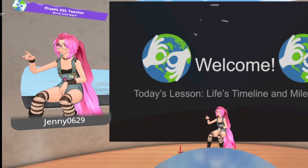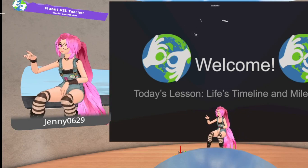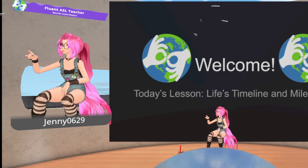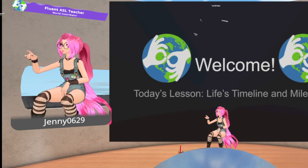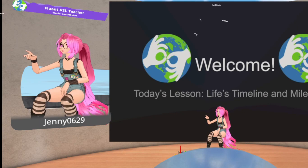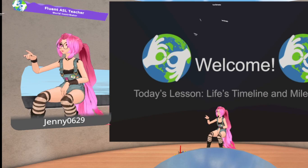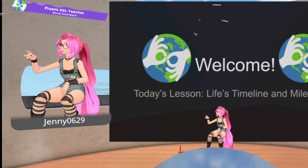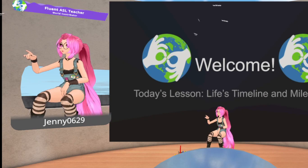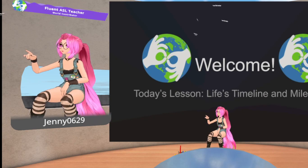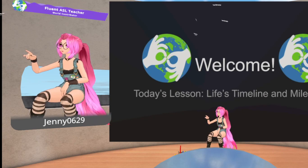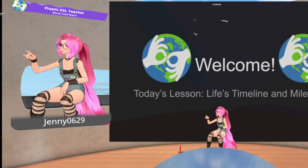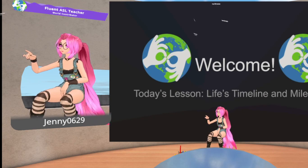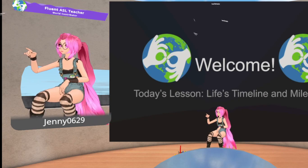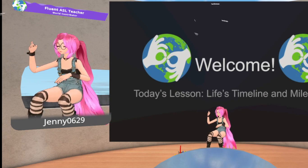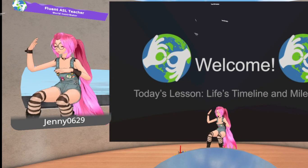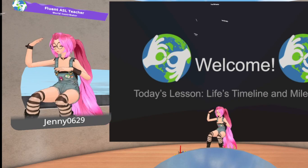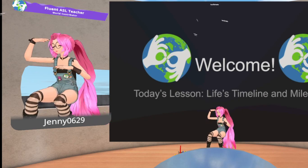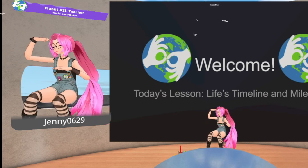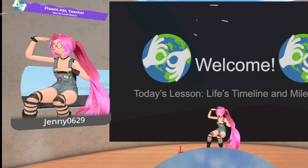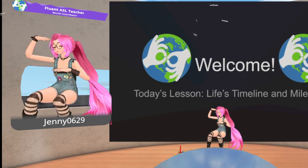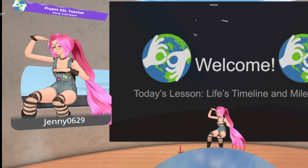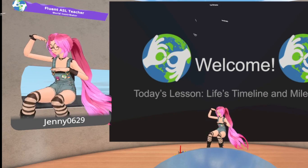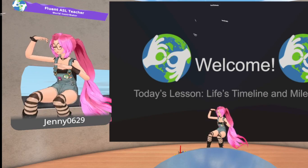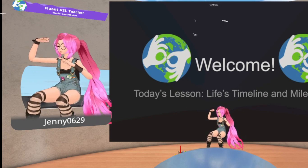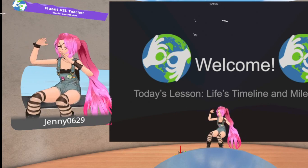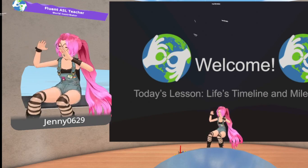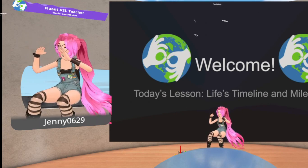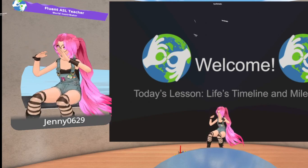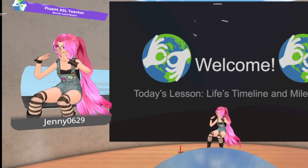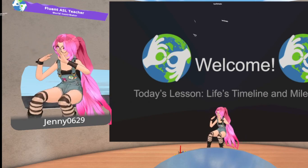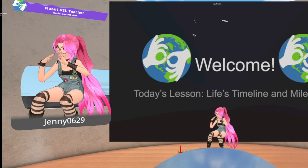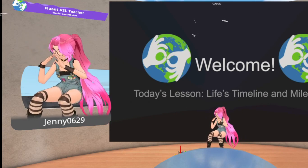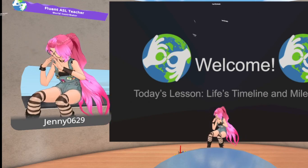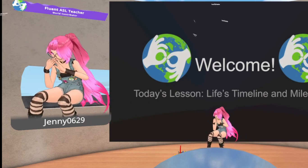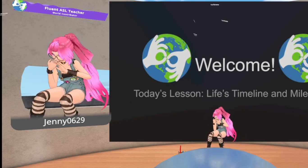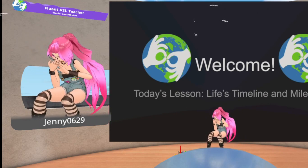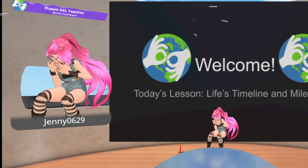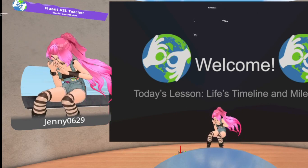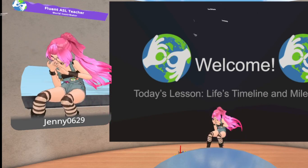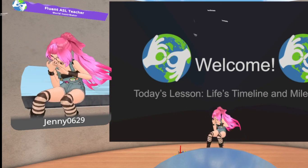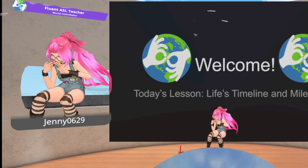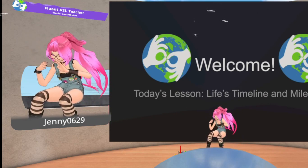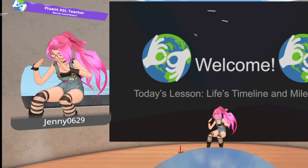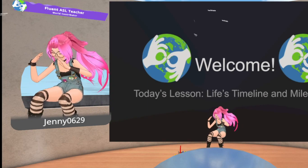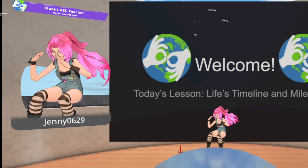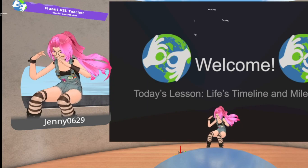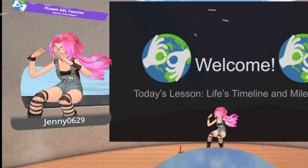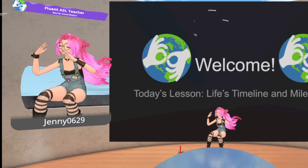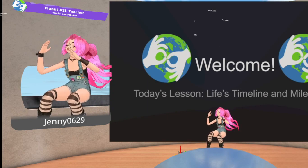Was it Priya has a question as Neko? well. Nico. Priya over there. Okay.